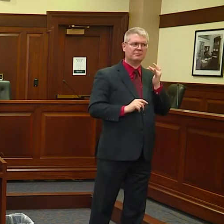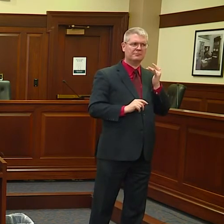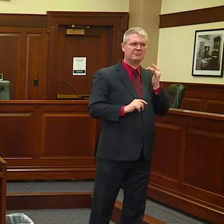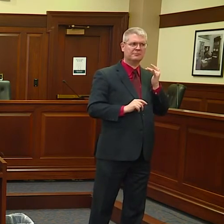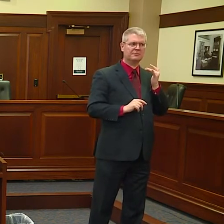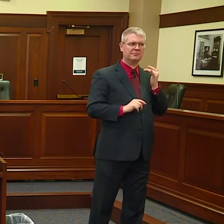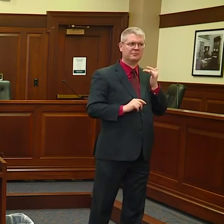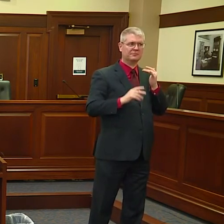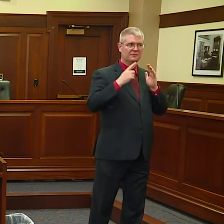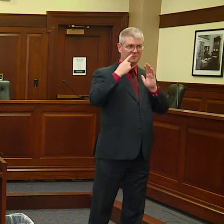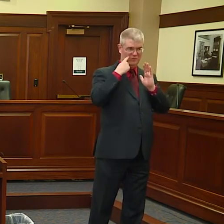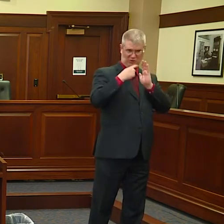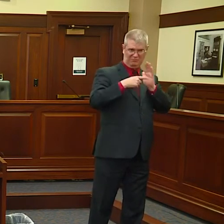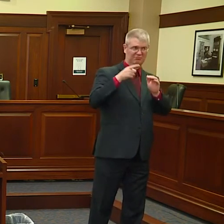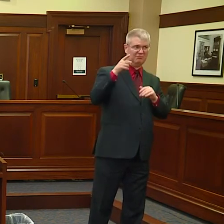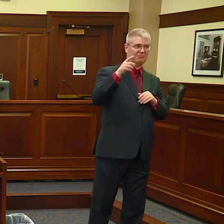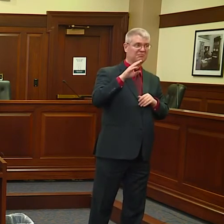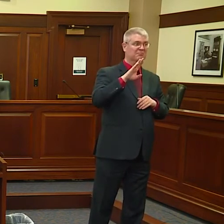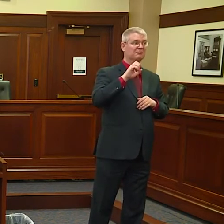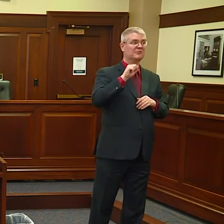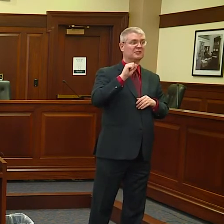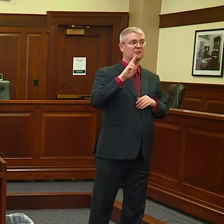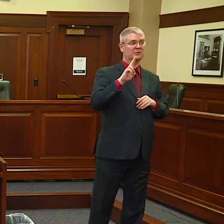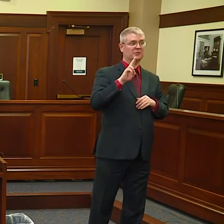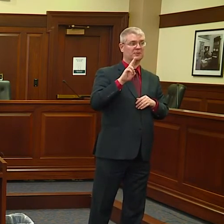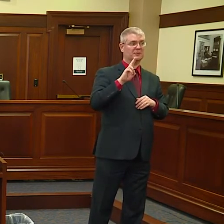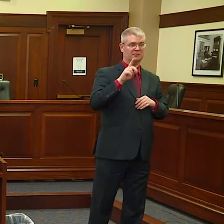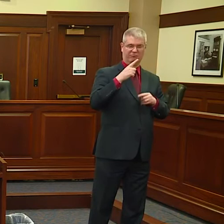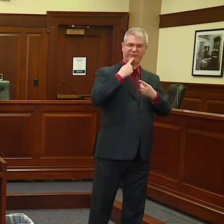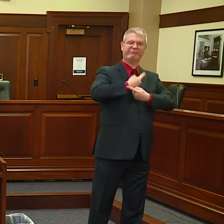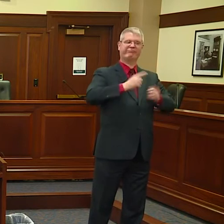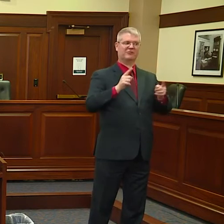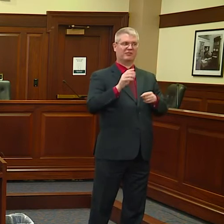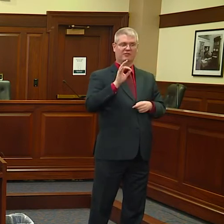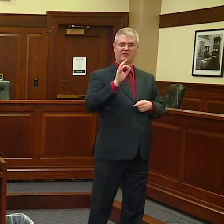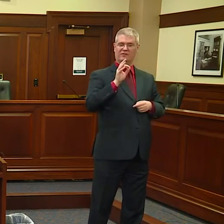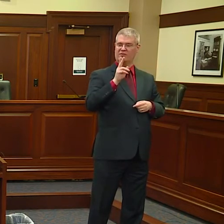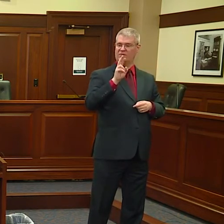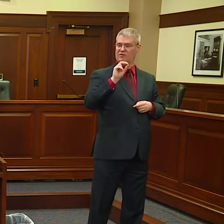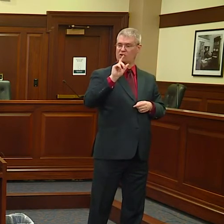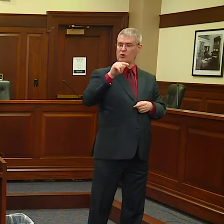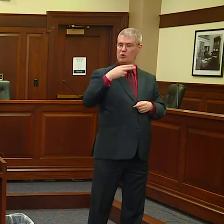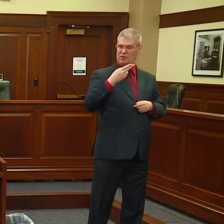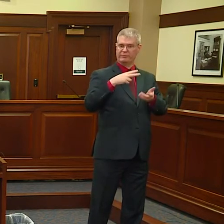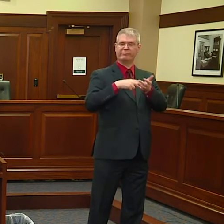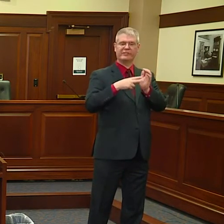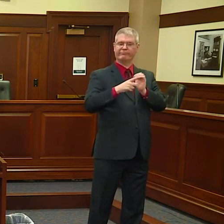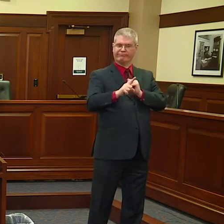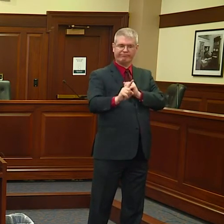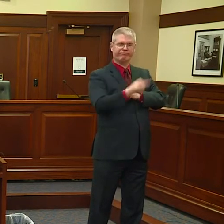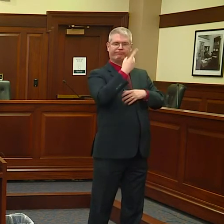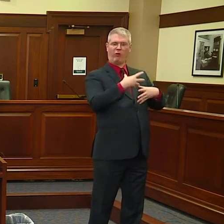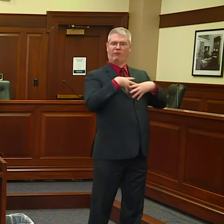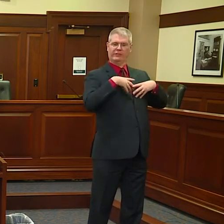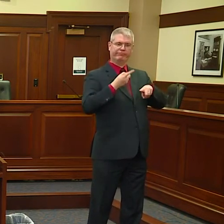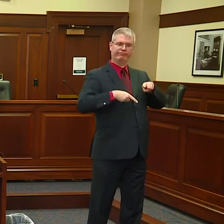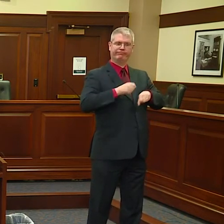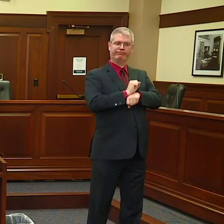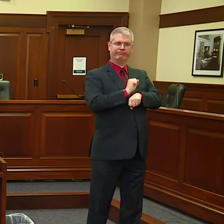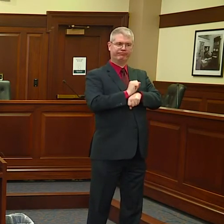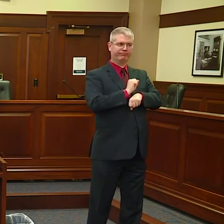of the universities is doing that as well, since those lost wages from thousands of these employees could have a negative effect on Idaho's